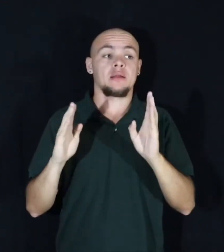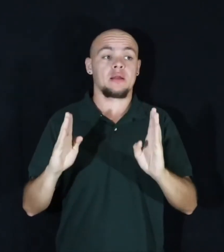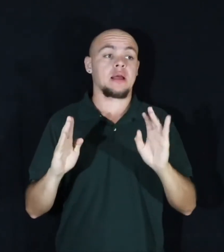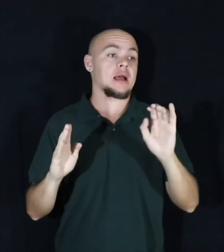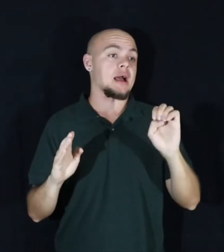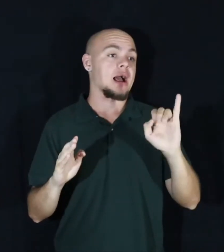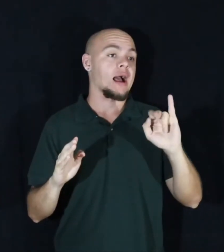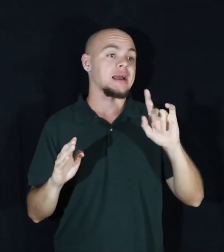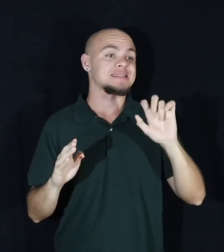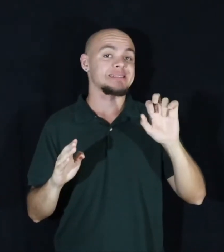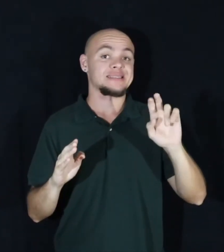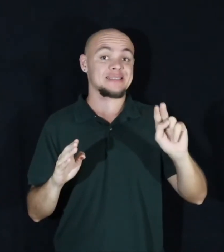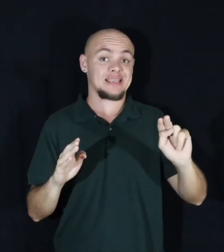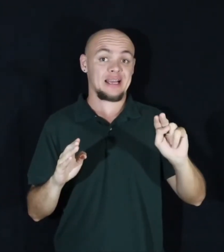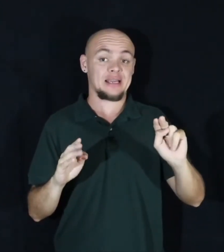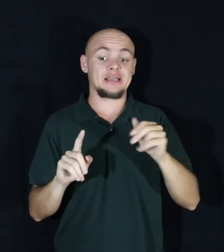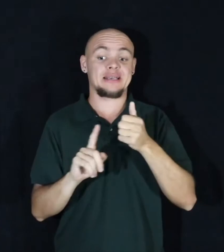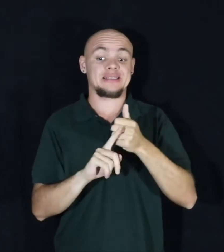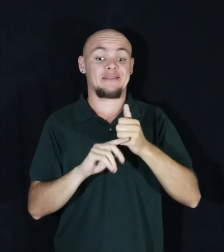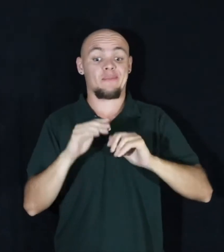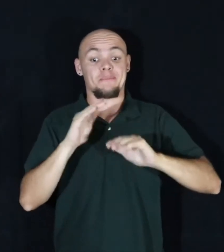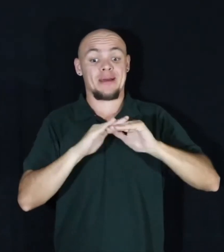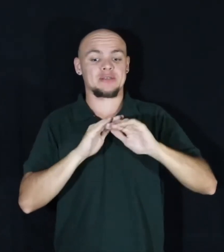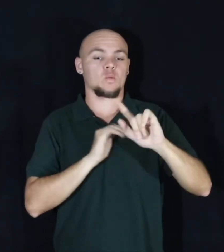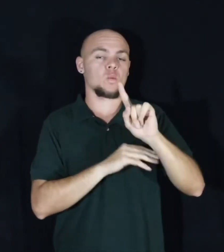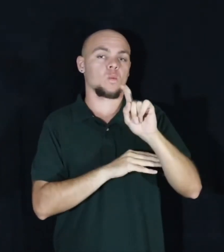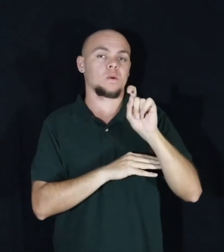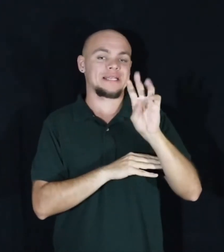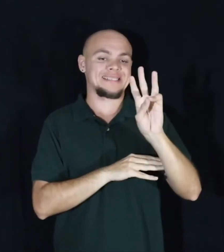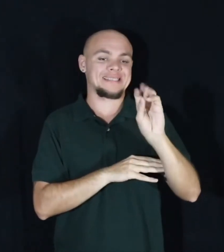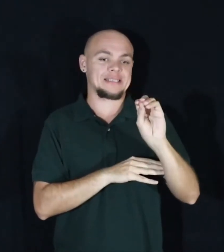Einstein's IQ was 160.